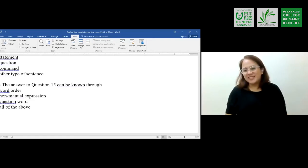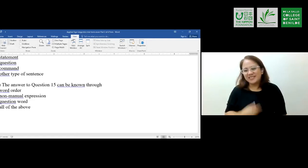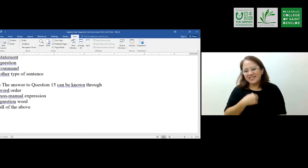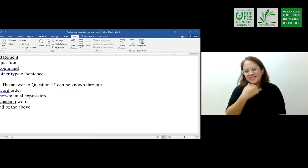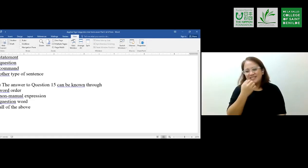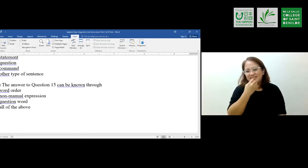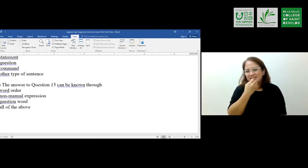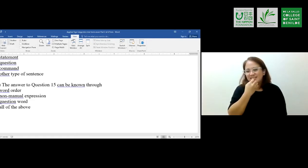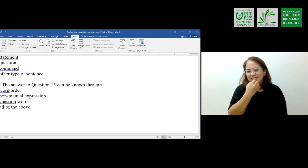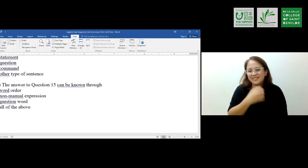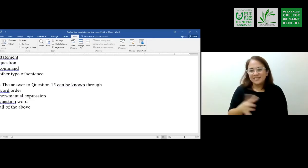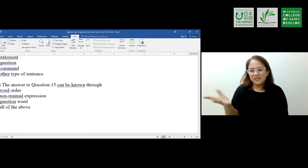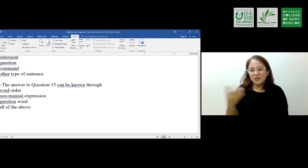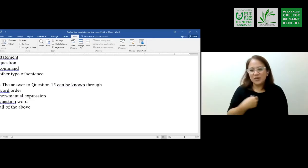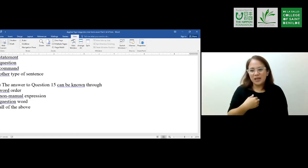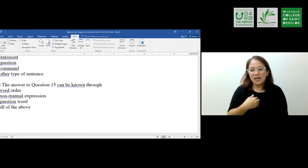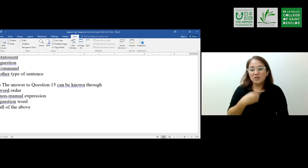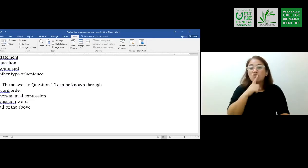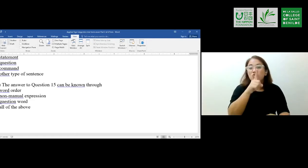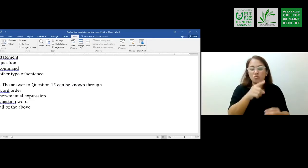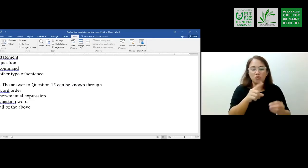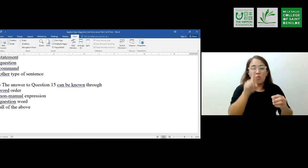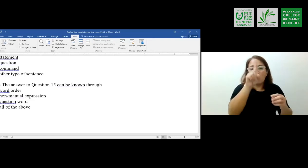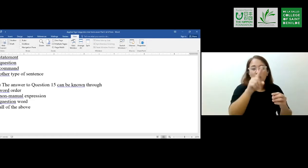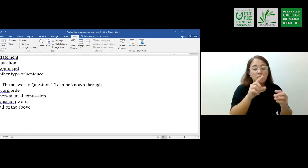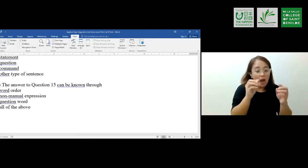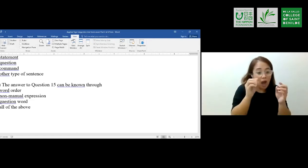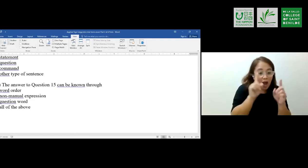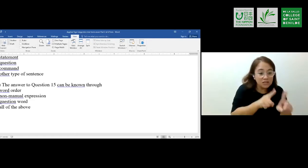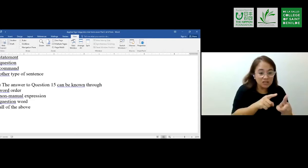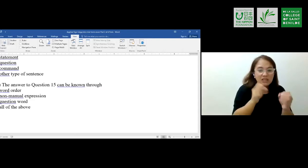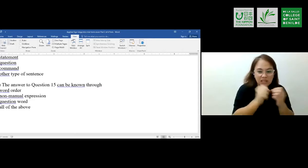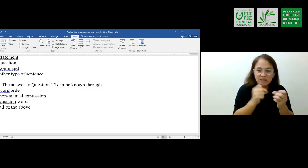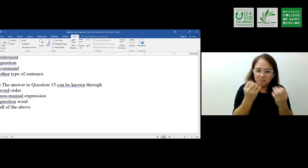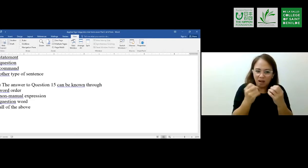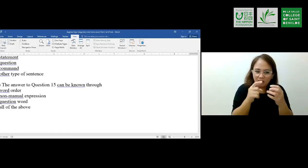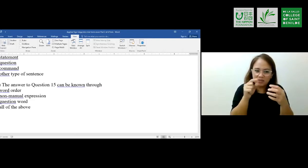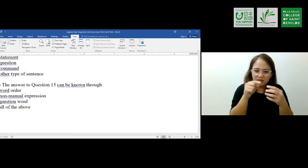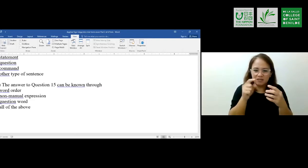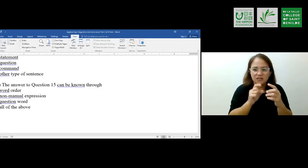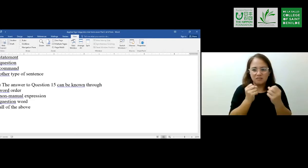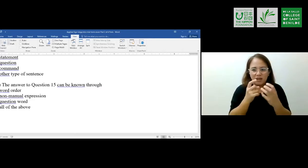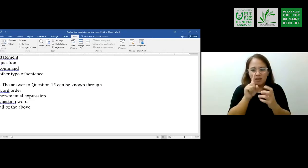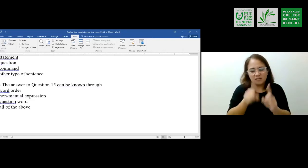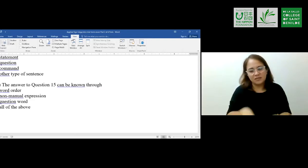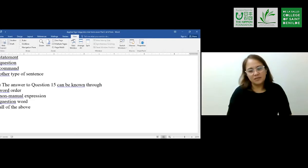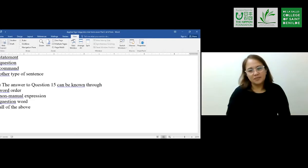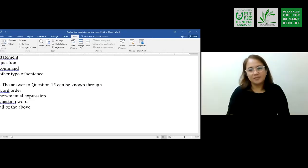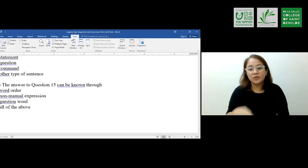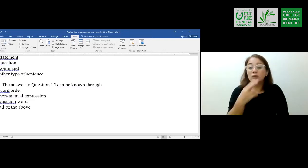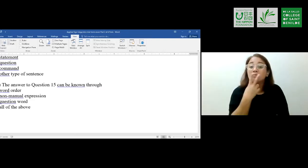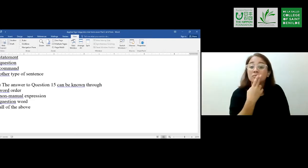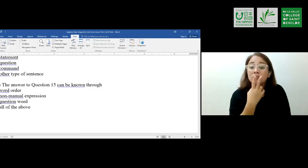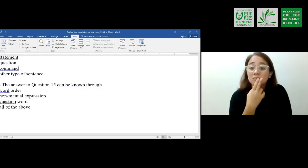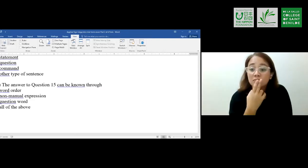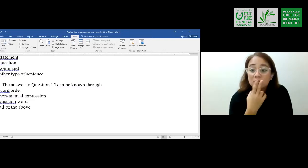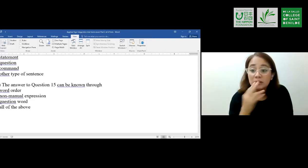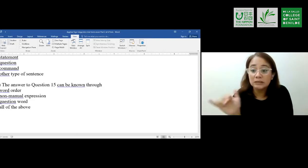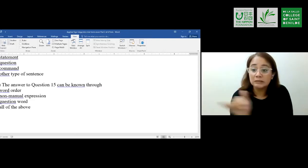can answer in more than one way. Okay. So Marvin, also, when we look